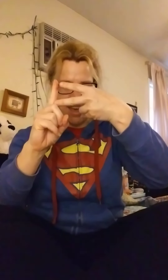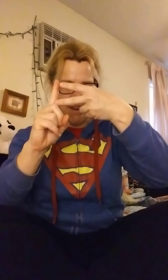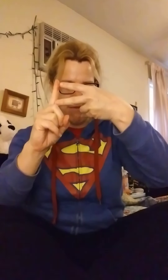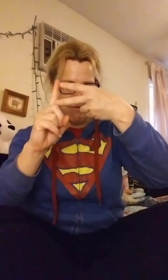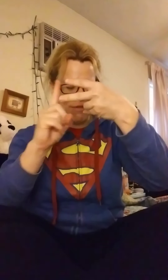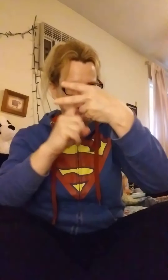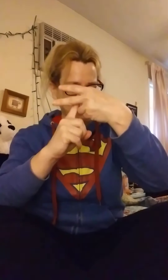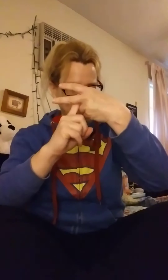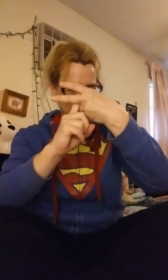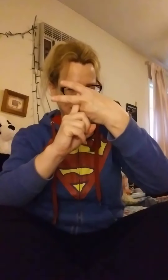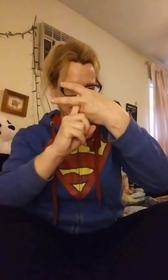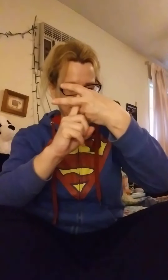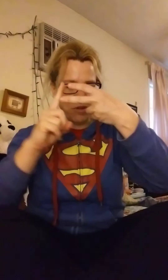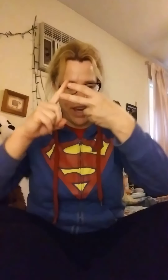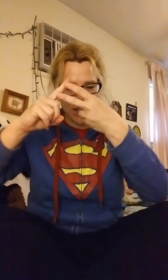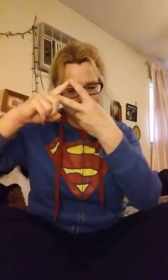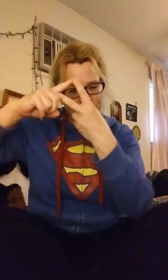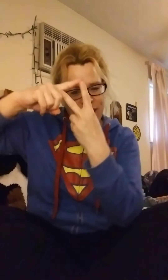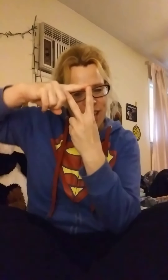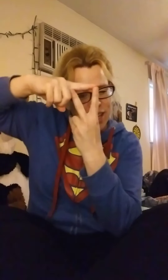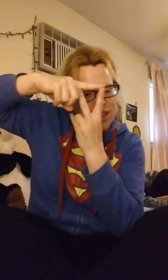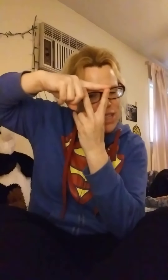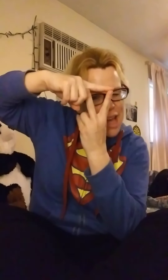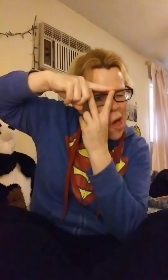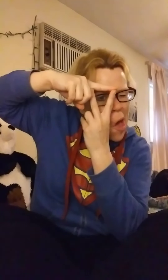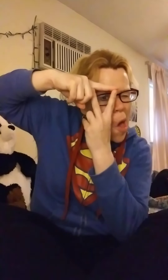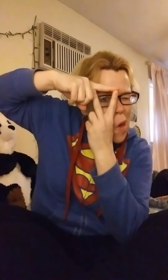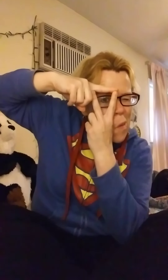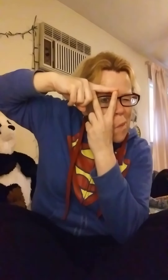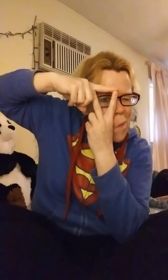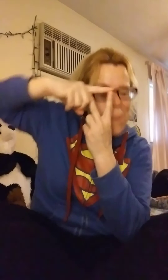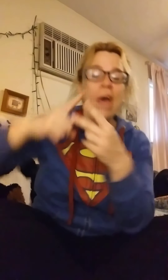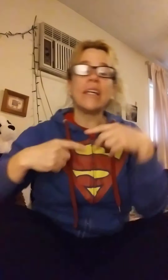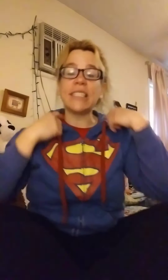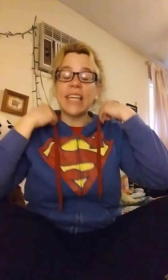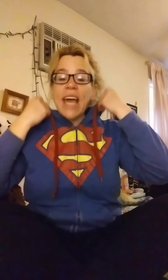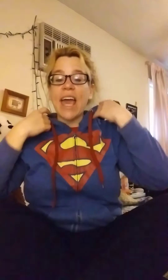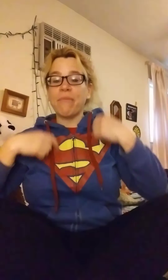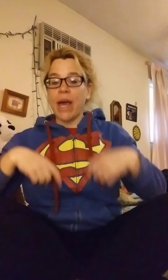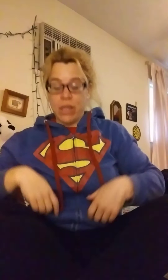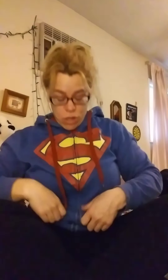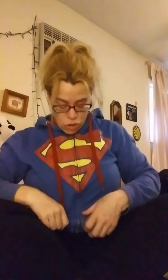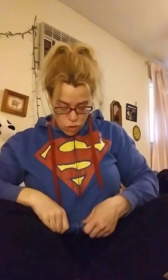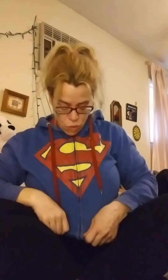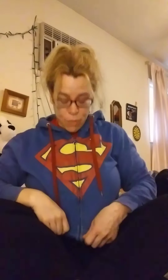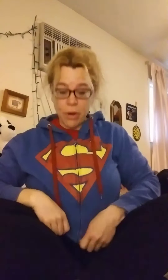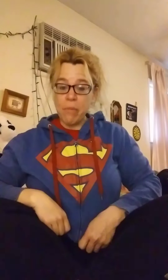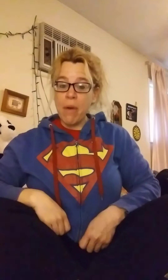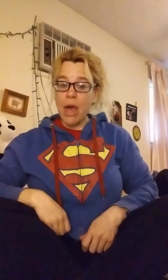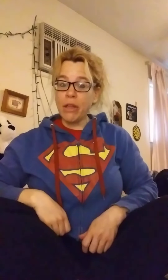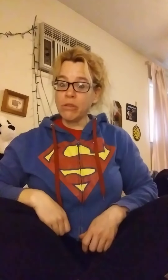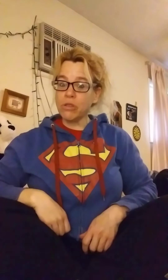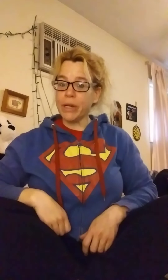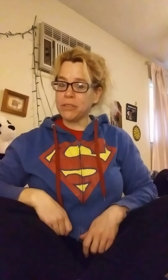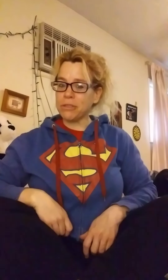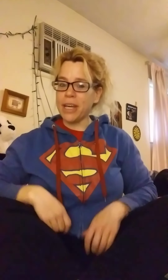F. More like a triangle, huh? Today I have my Superman sweatshirt on.